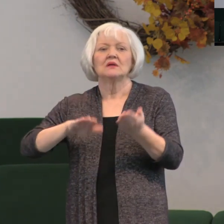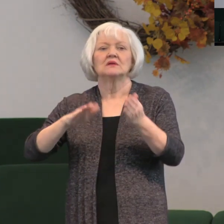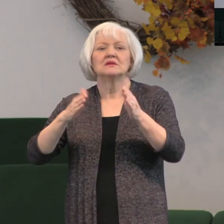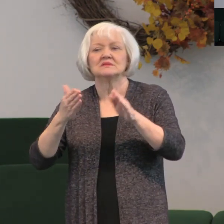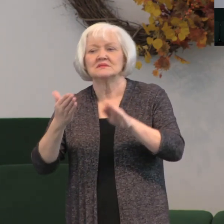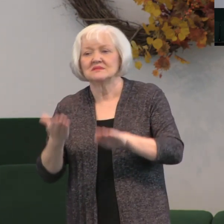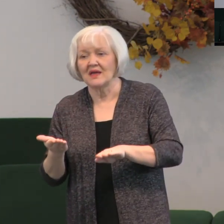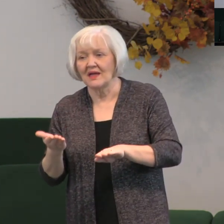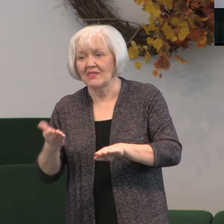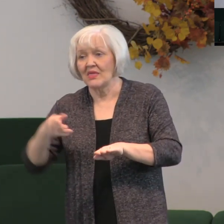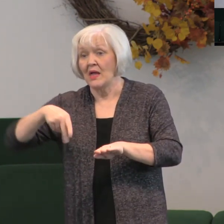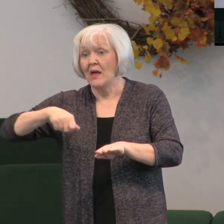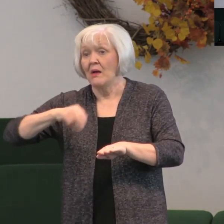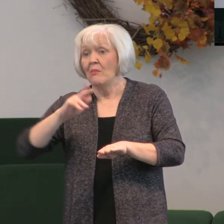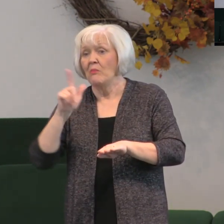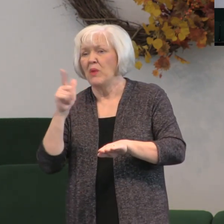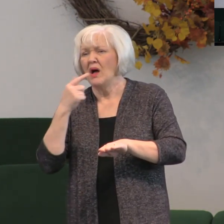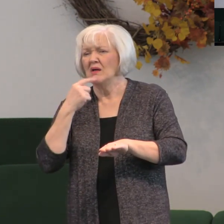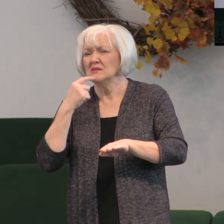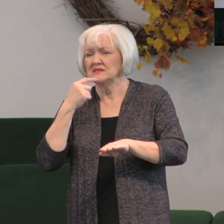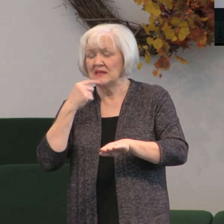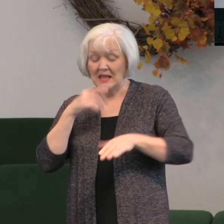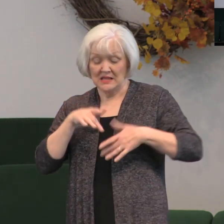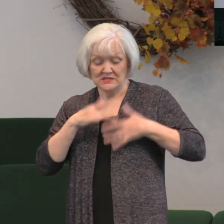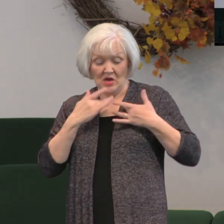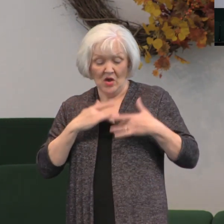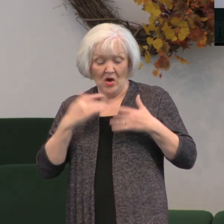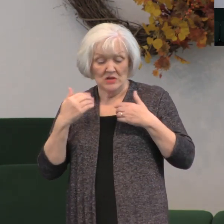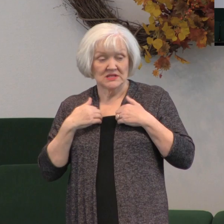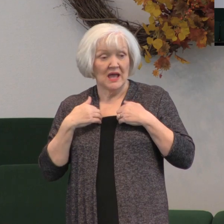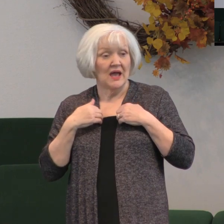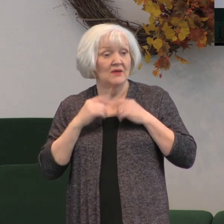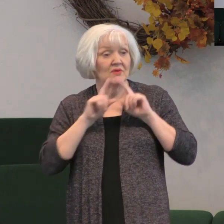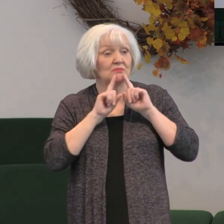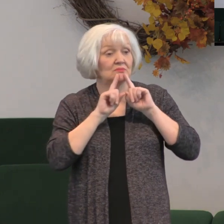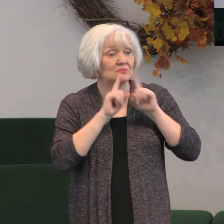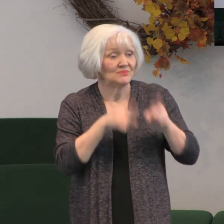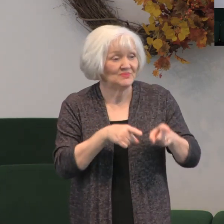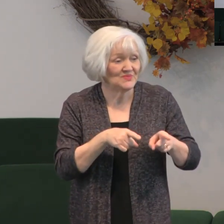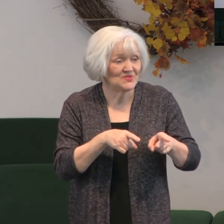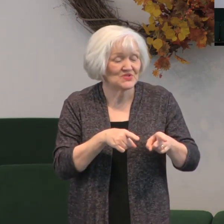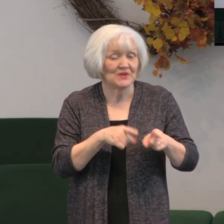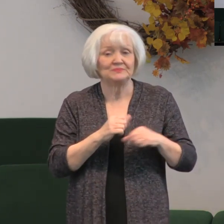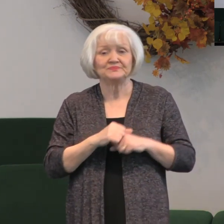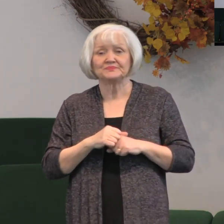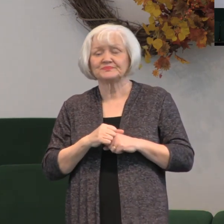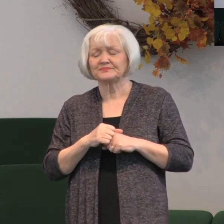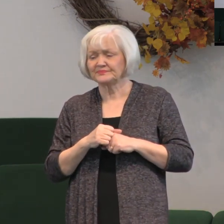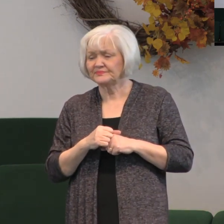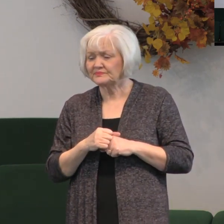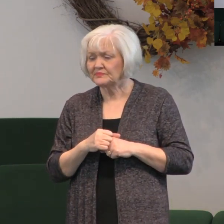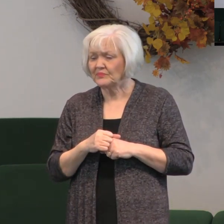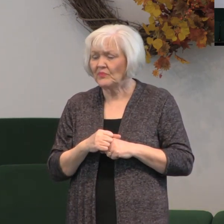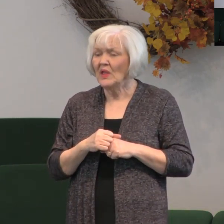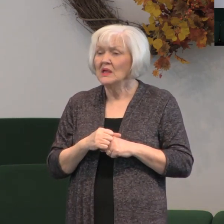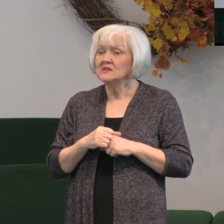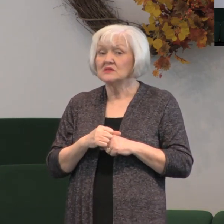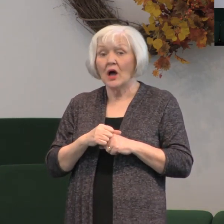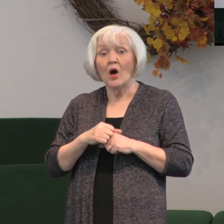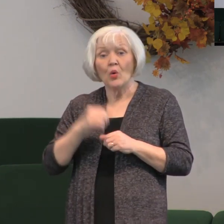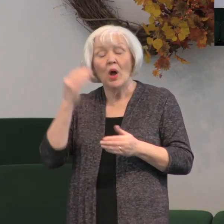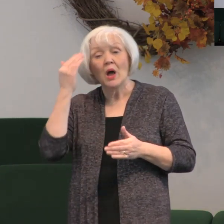So Paul says there's a reaction in the heart of people whenever we go out on this triumphal procession some recognize the victory